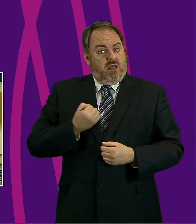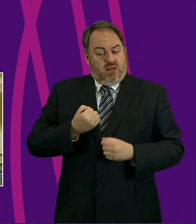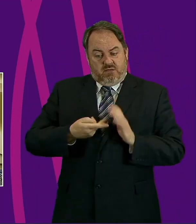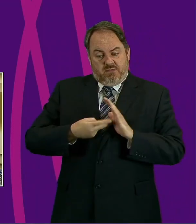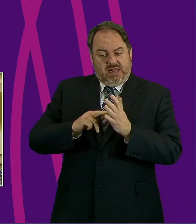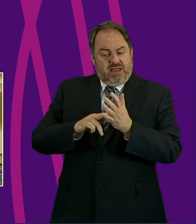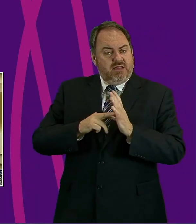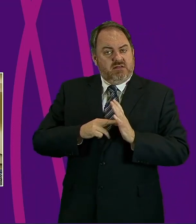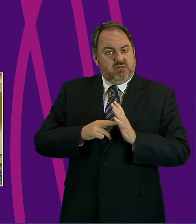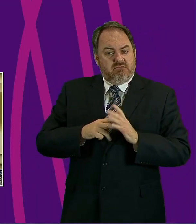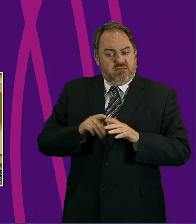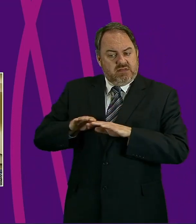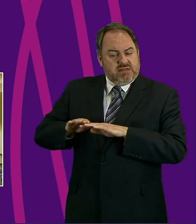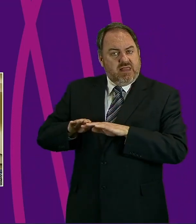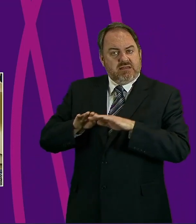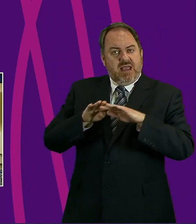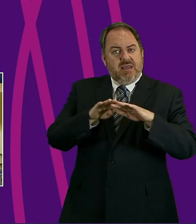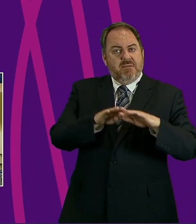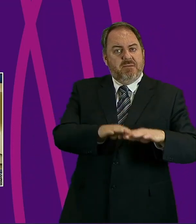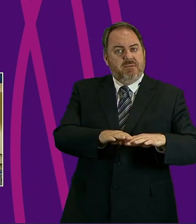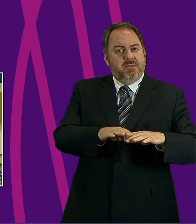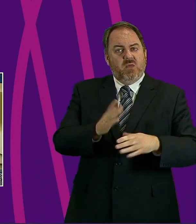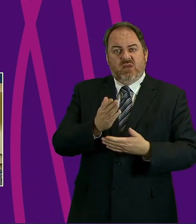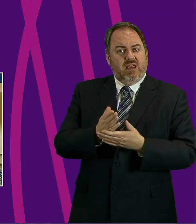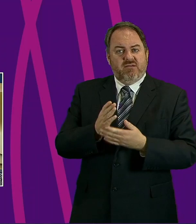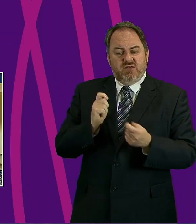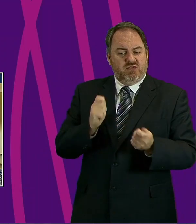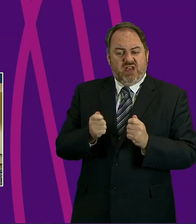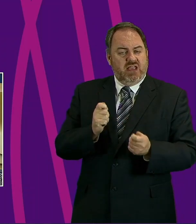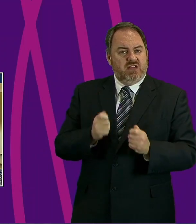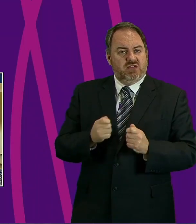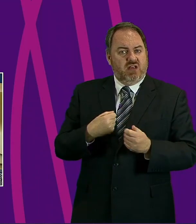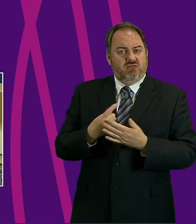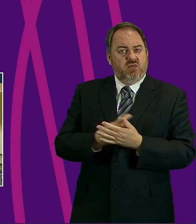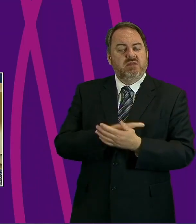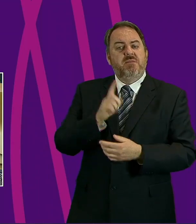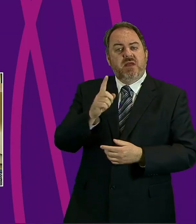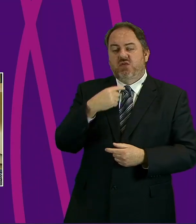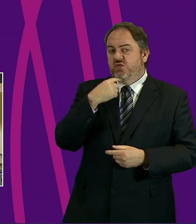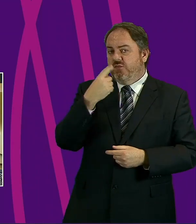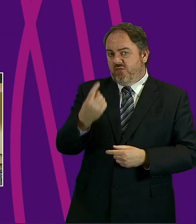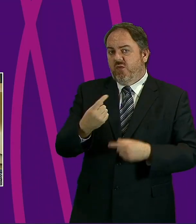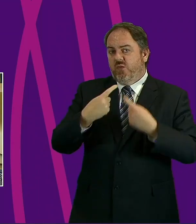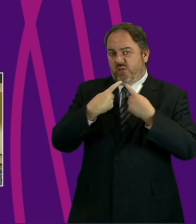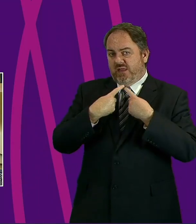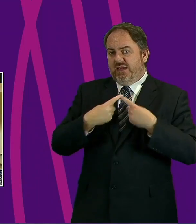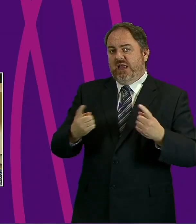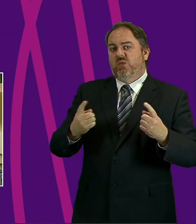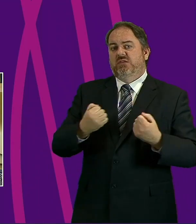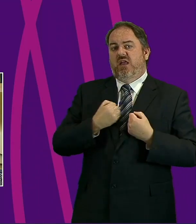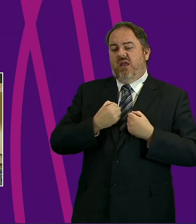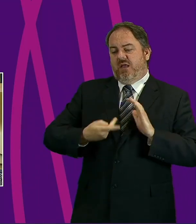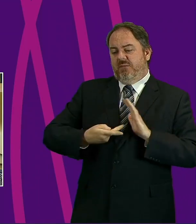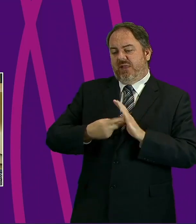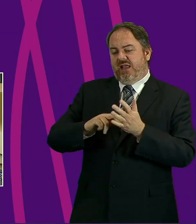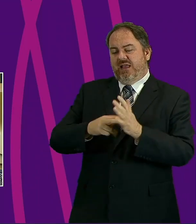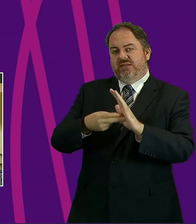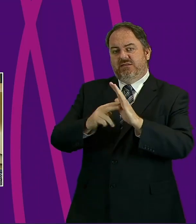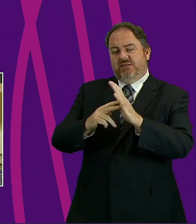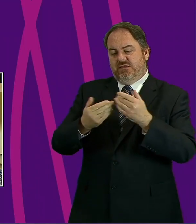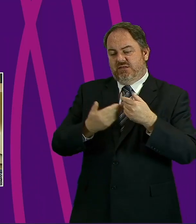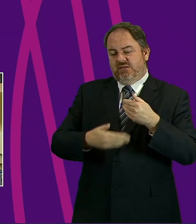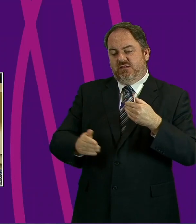said a couple of days ago, and we'll say more about tomorrow after we publish the route map tomorrow. We will, over the next days,